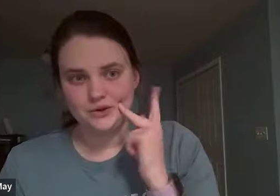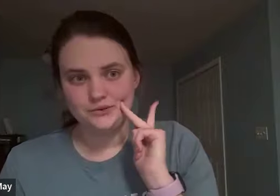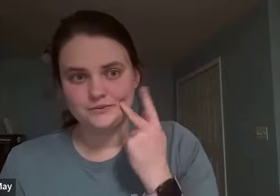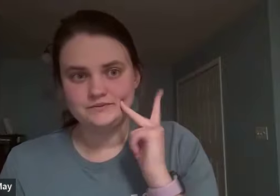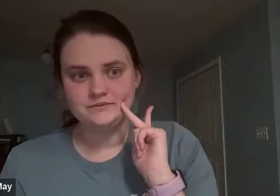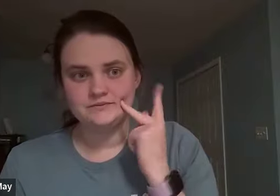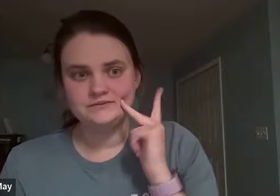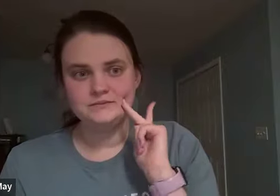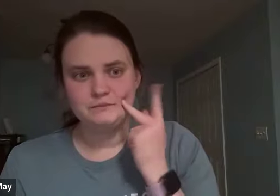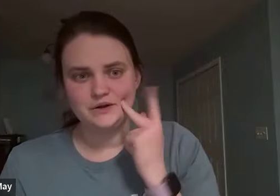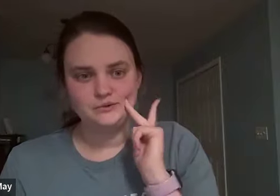pickle. Pickle.